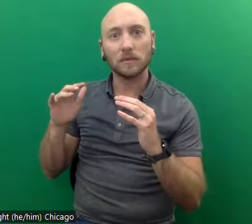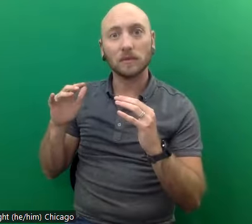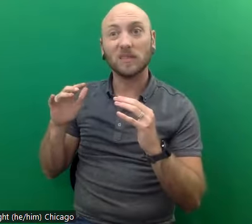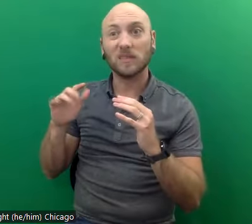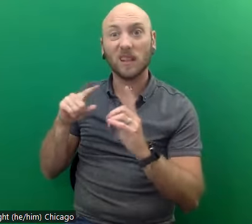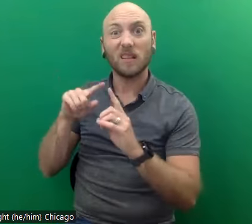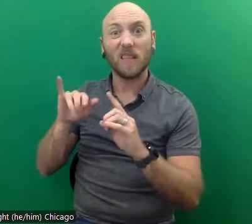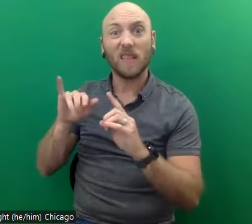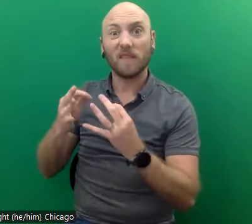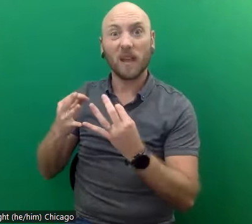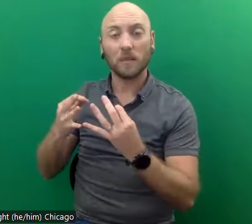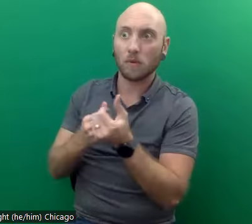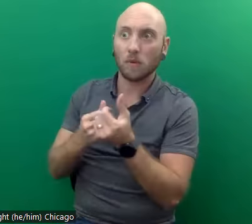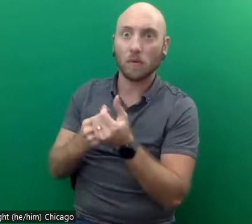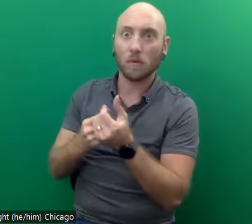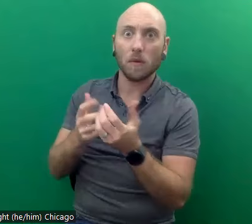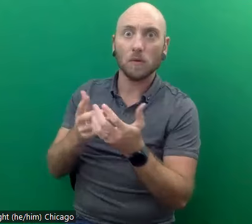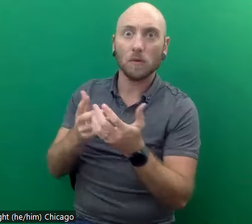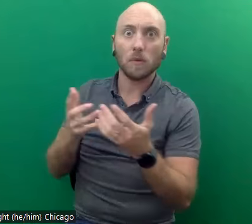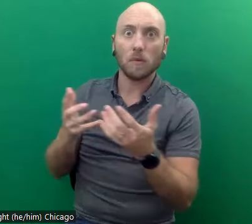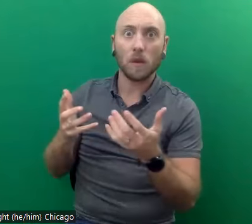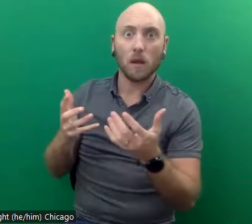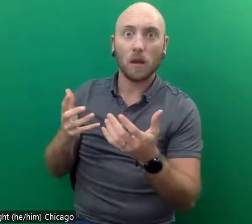you know, had to put their foot down.